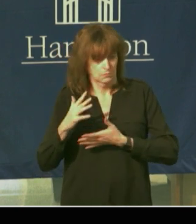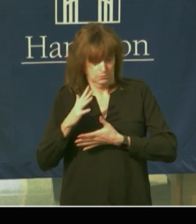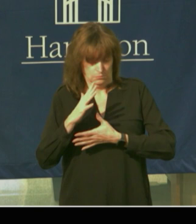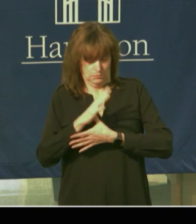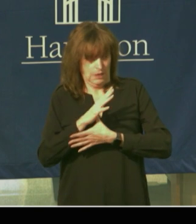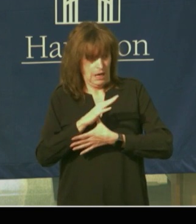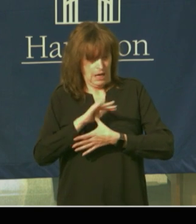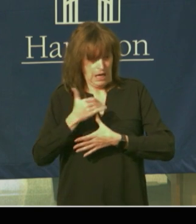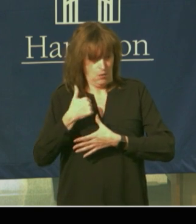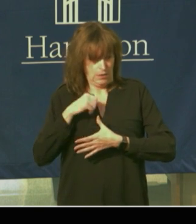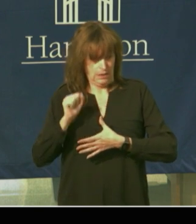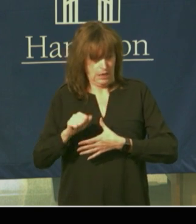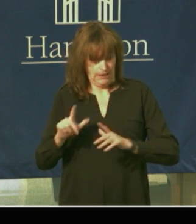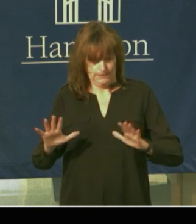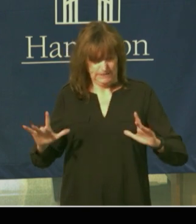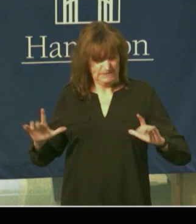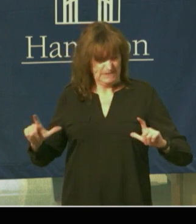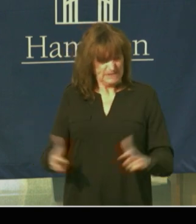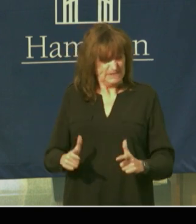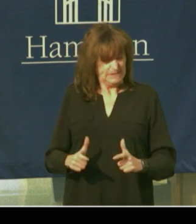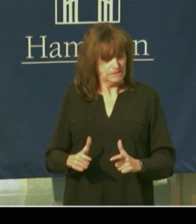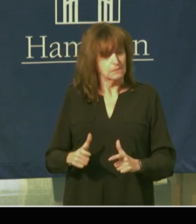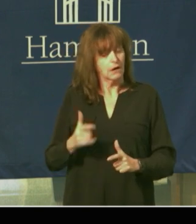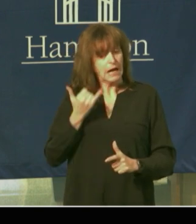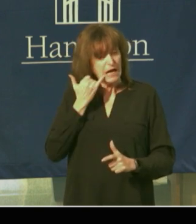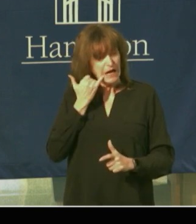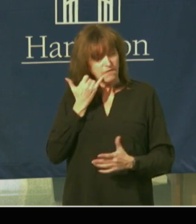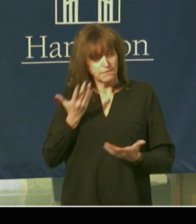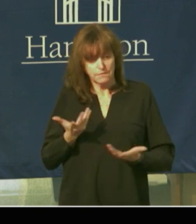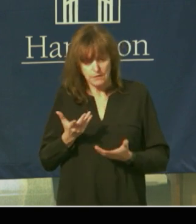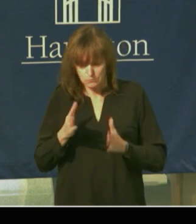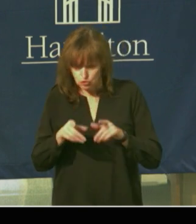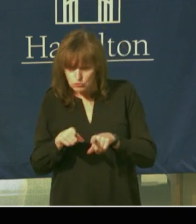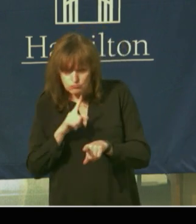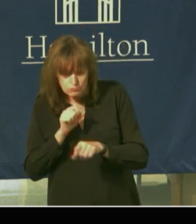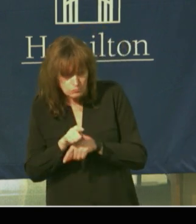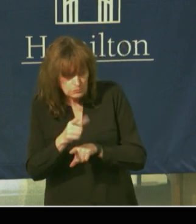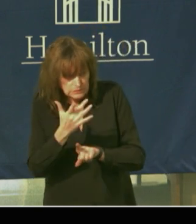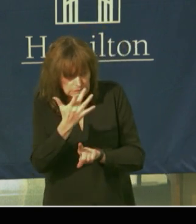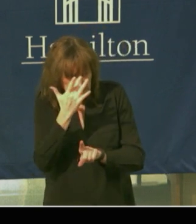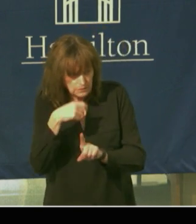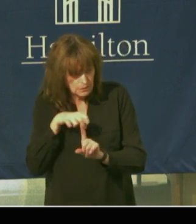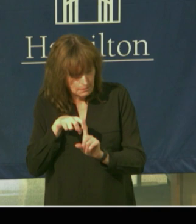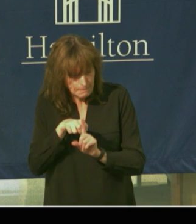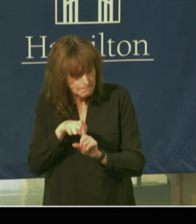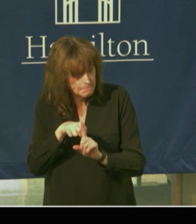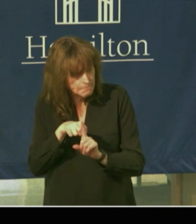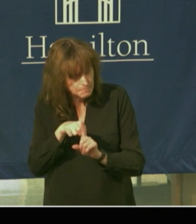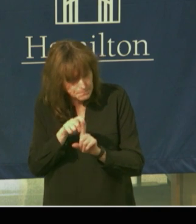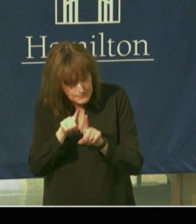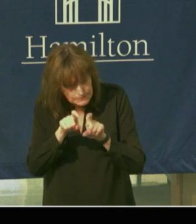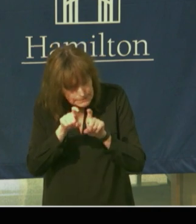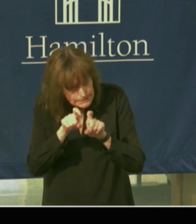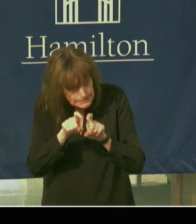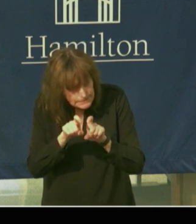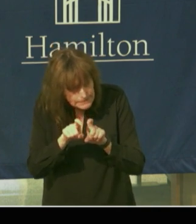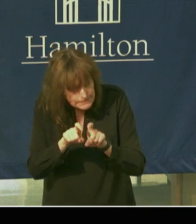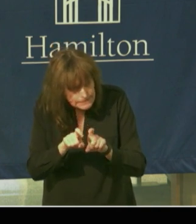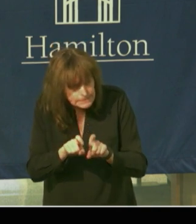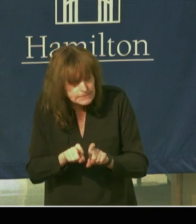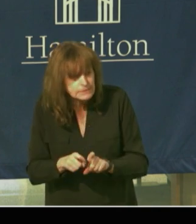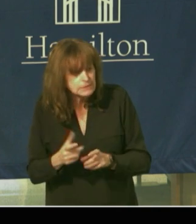possible person who is infected as soon as possible. We're interviewing them, finding out who they've come in contact with, asking them to go